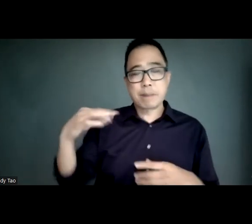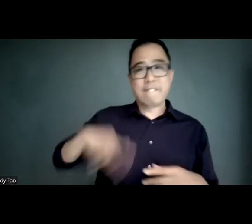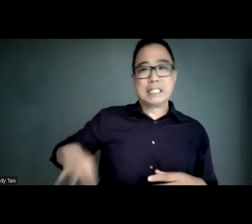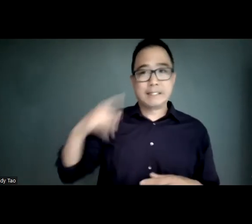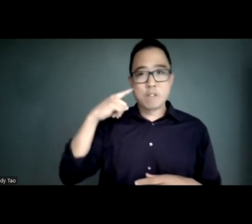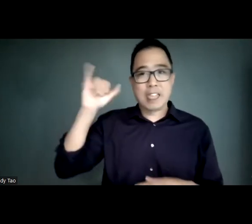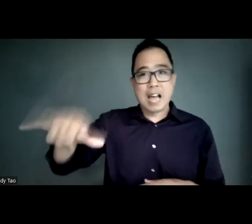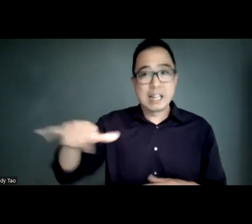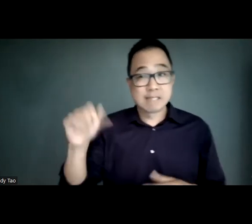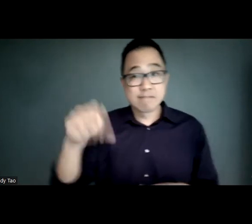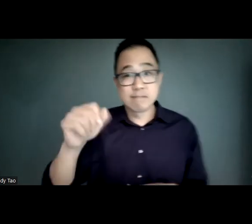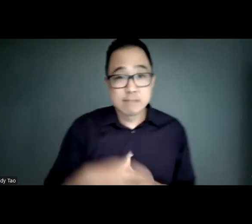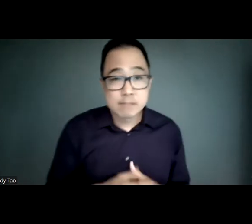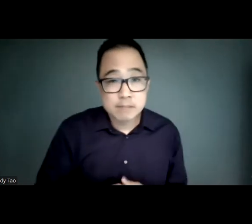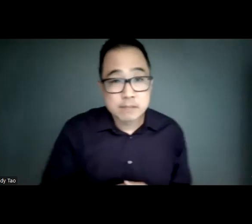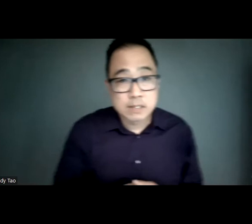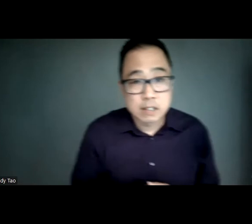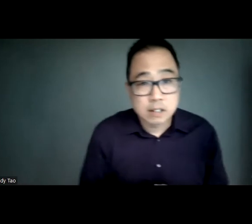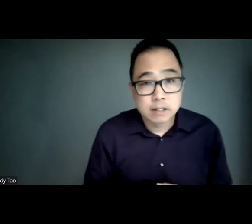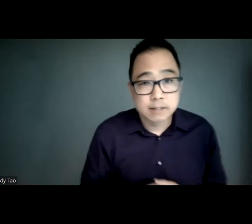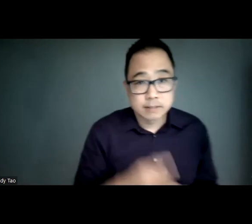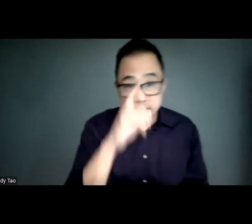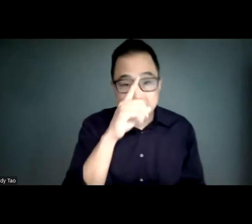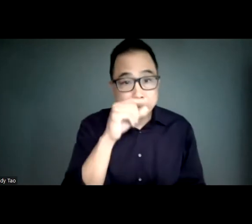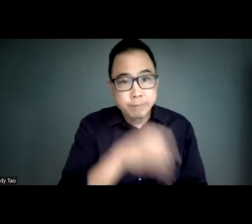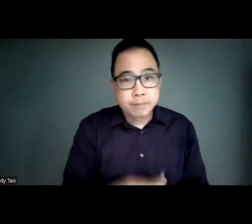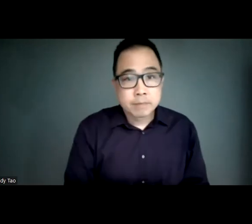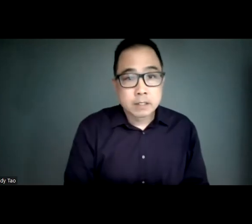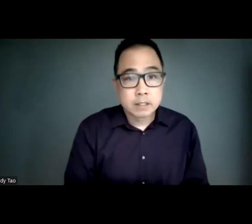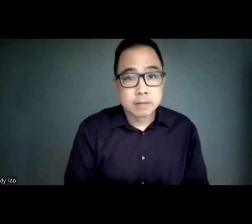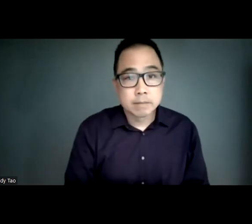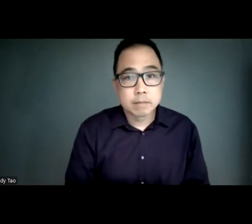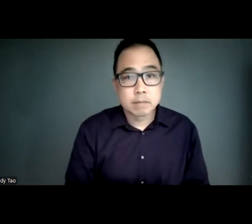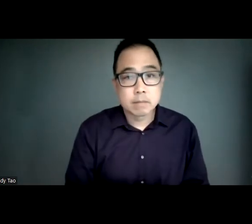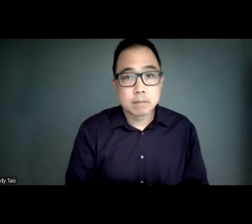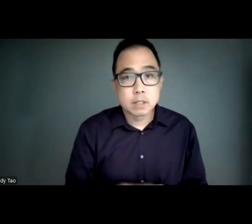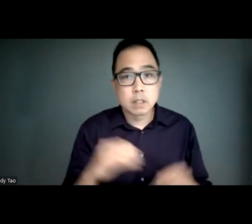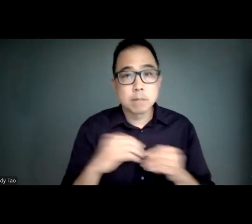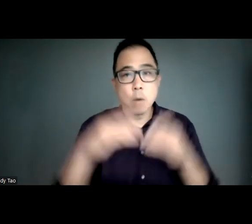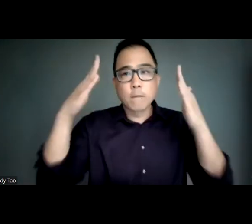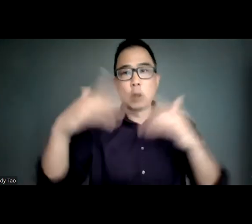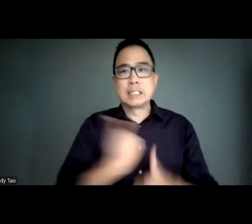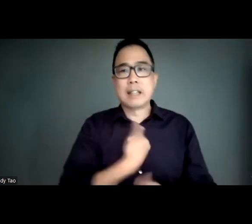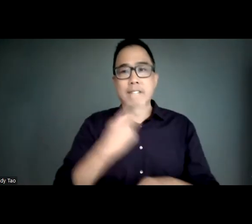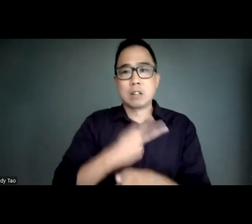It benefits many people. I mean, there's many perks to remote meetings.